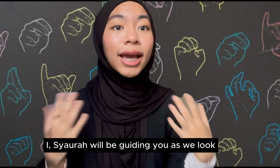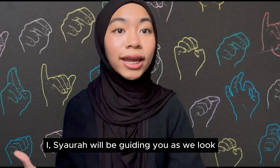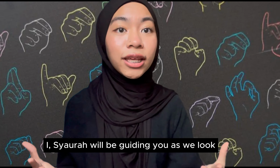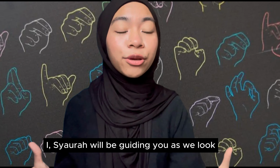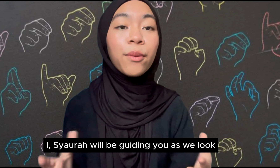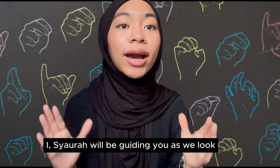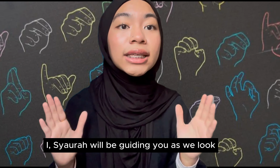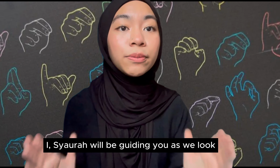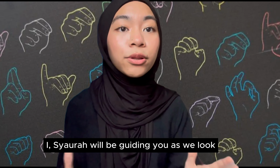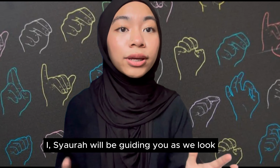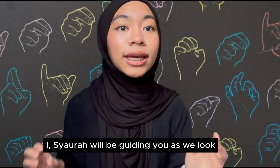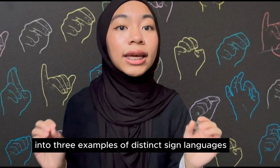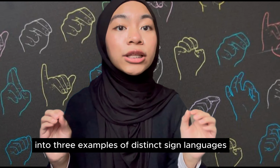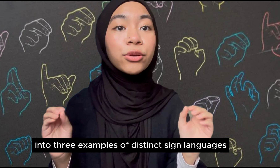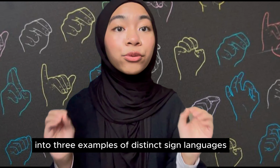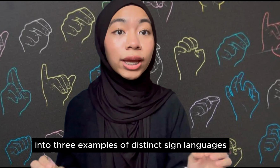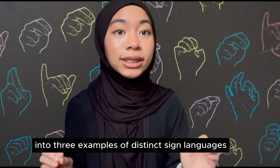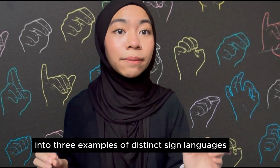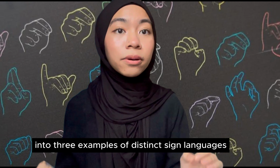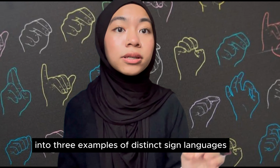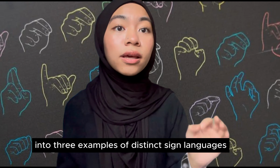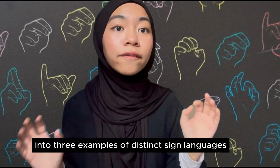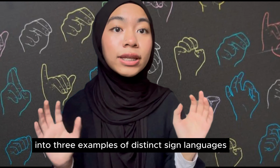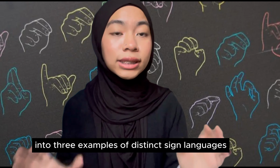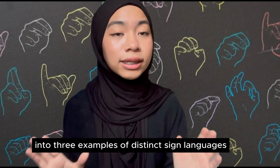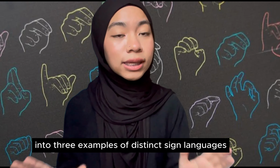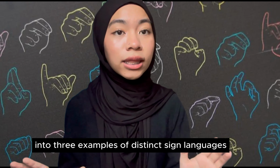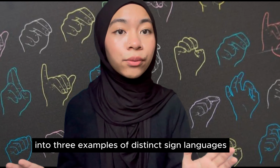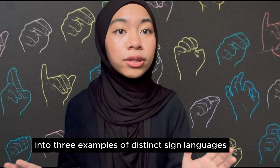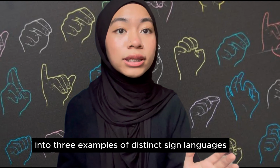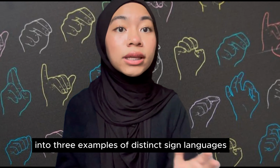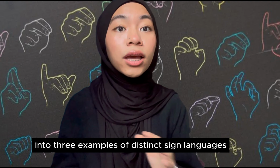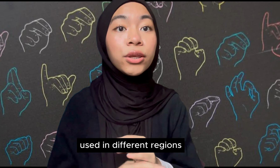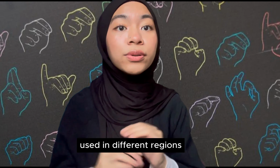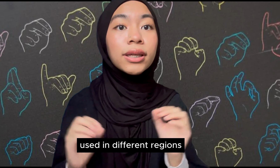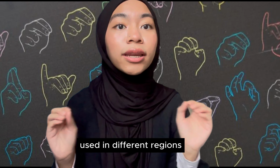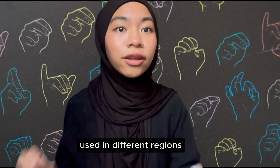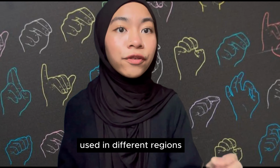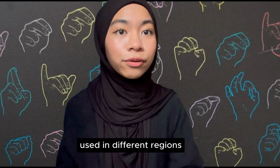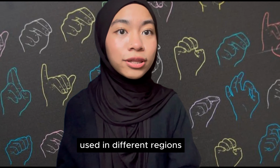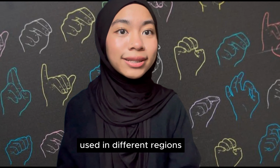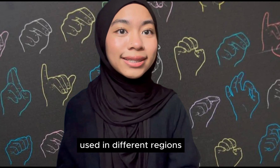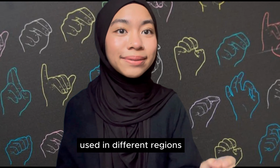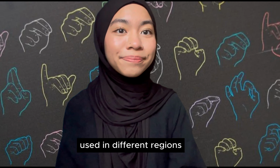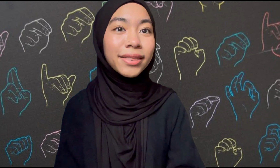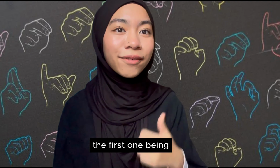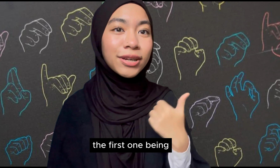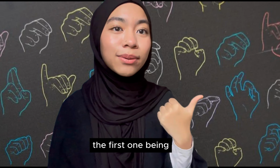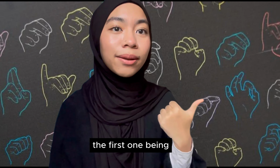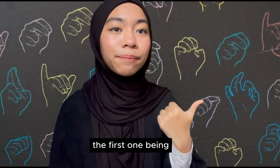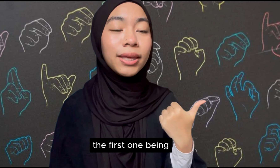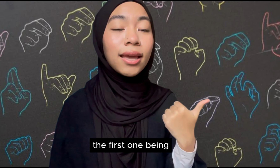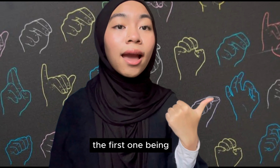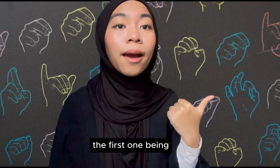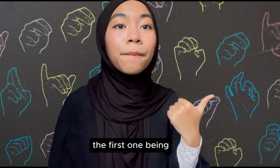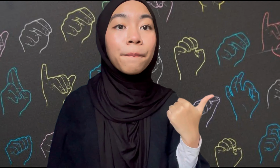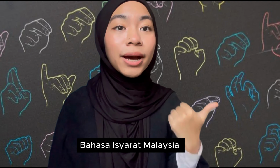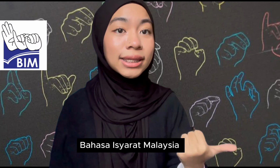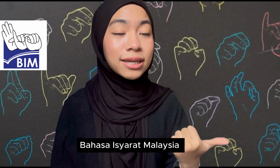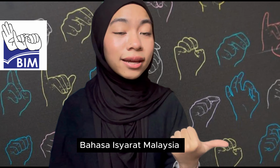guiding you as we look into three examples of distinct sign languages used in different regions. The first one being Bahasa Isyarat